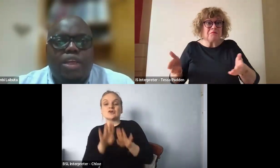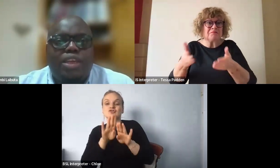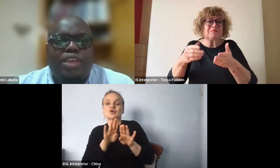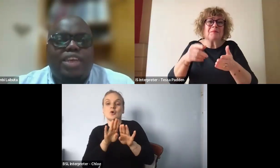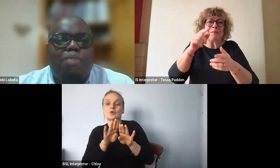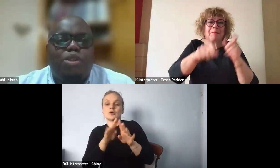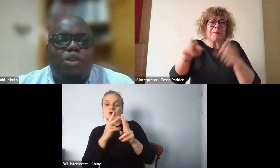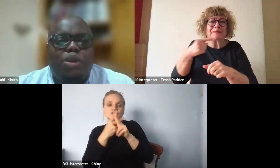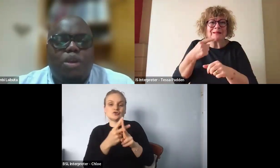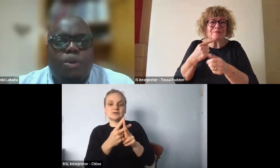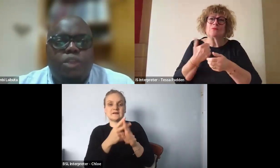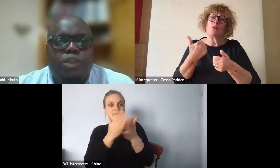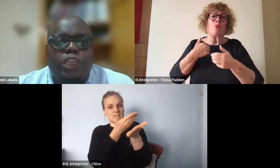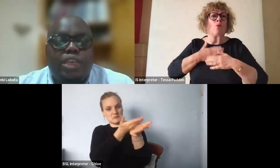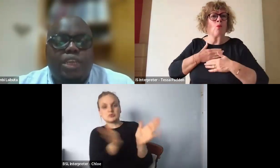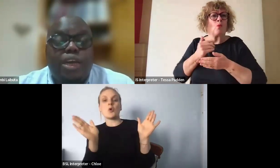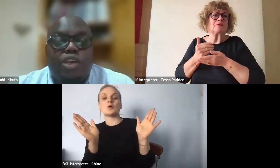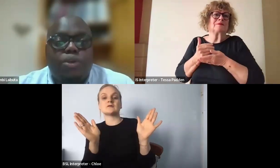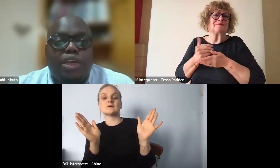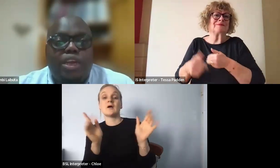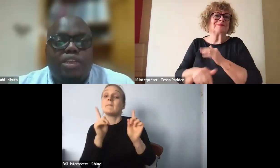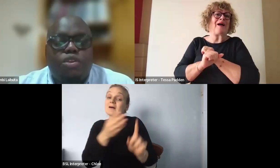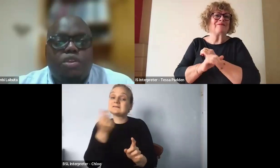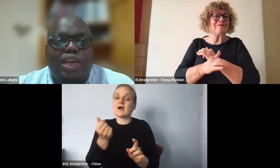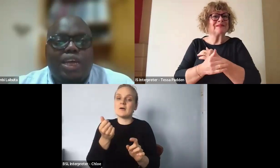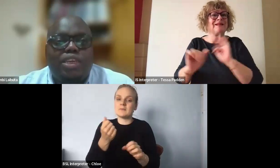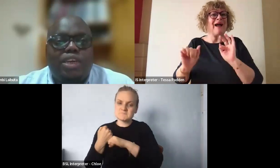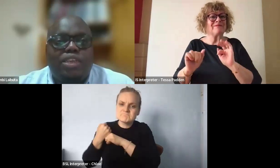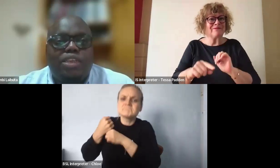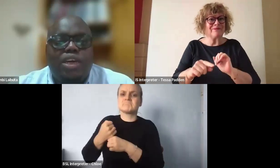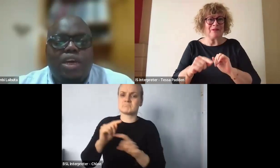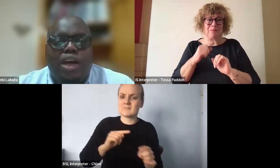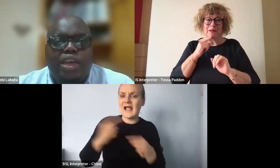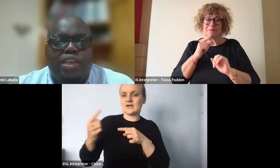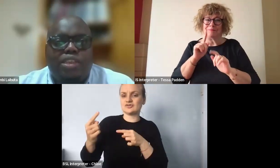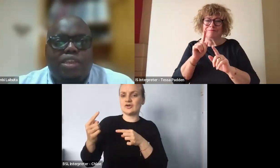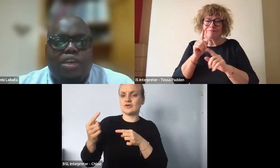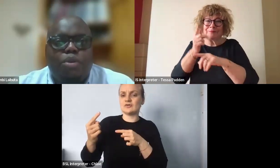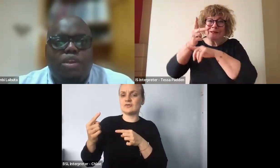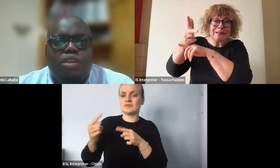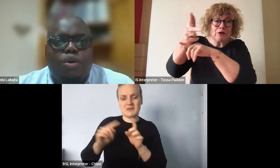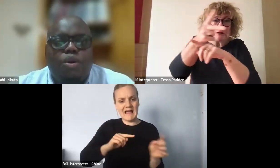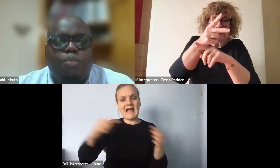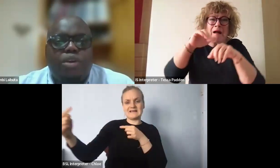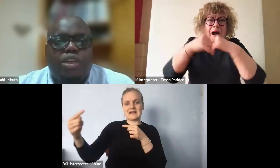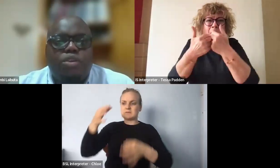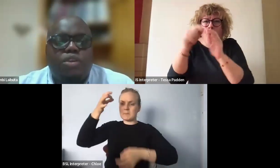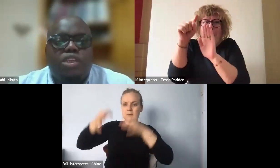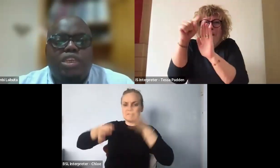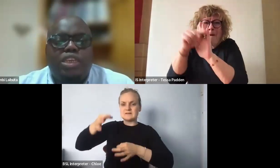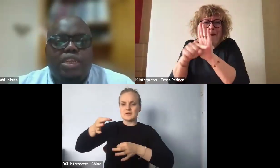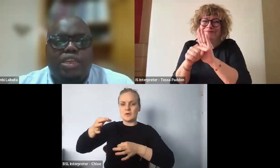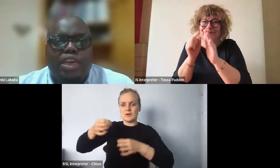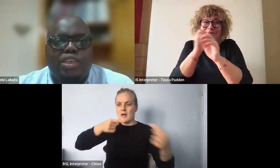broadly. That at times also includes taking action against civil society actors, against political opponents,